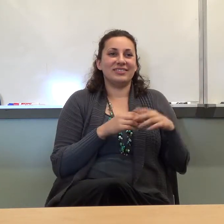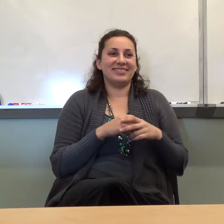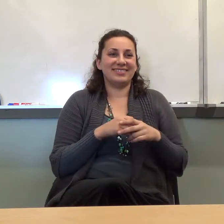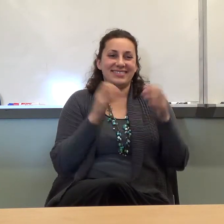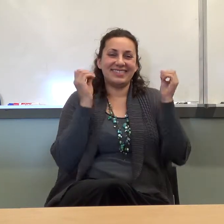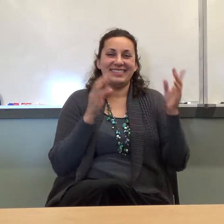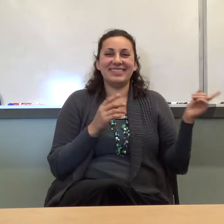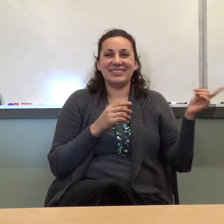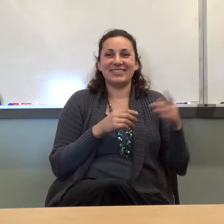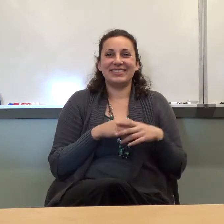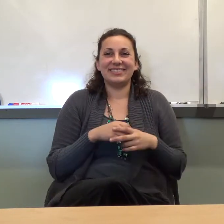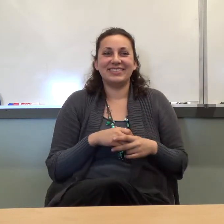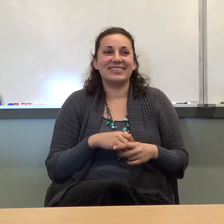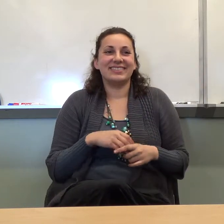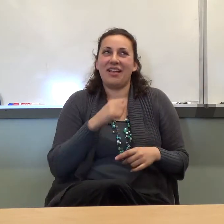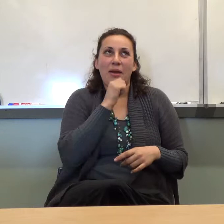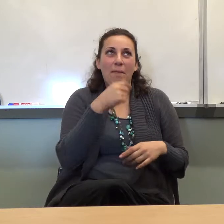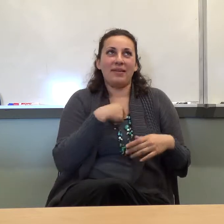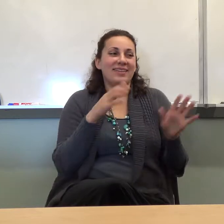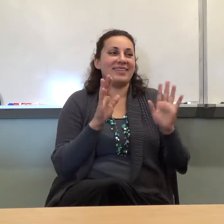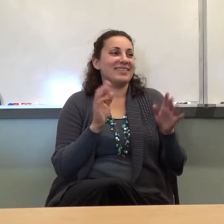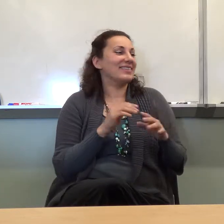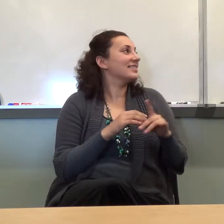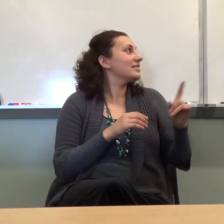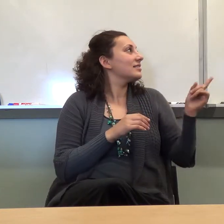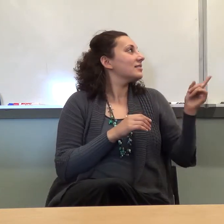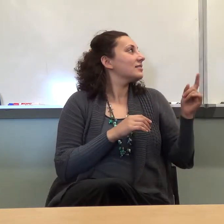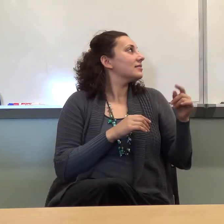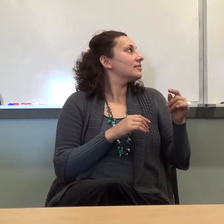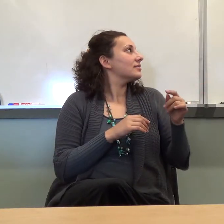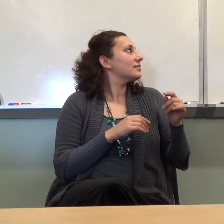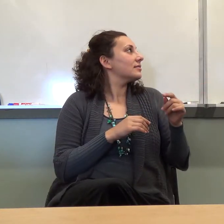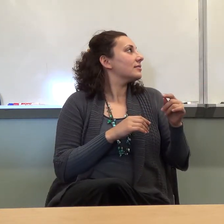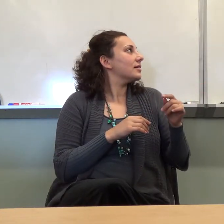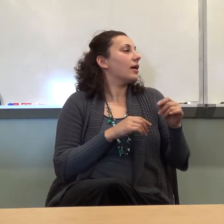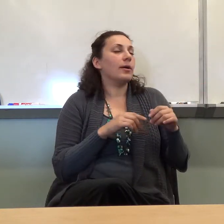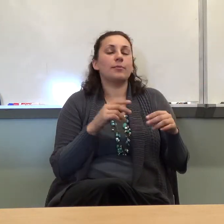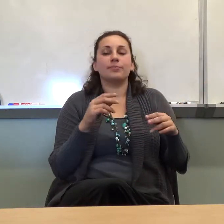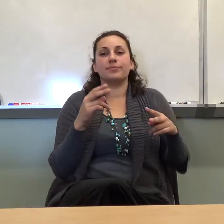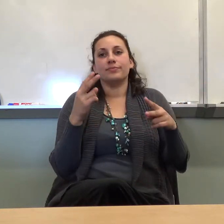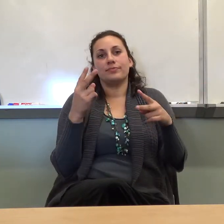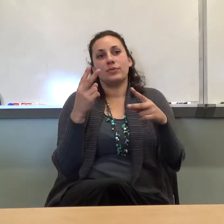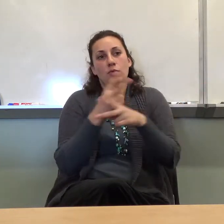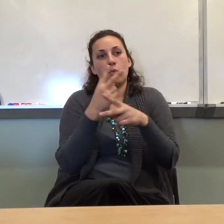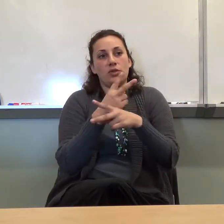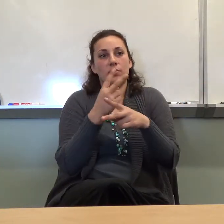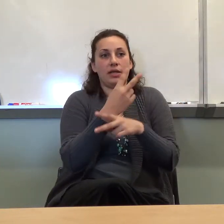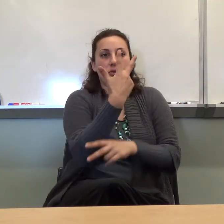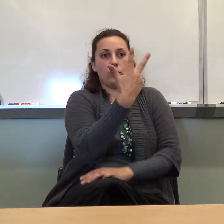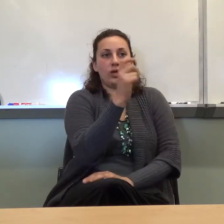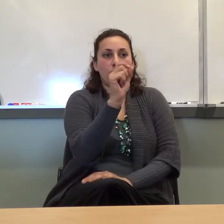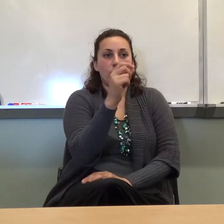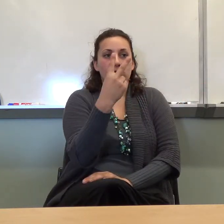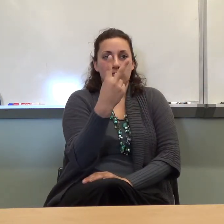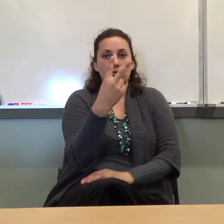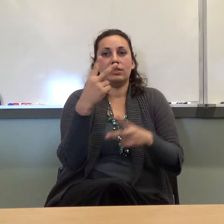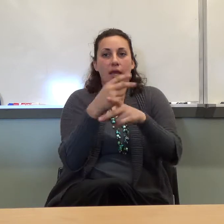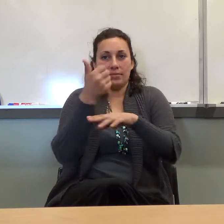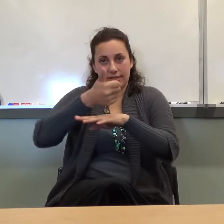multiplication process, right? Which we do by forgetting the decimal points and multiplying the whole numbers. And then figuring out where to put the